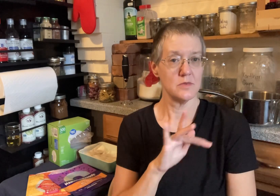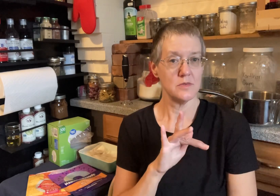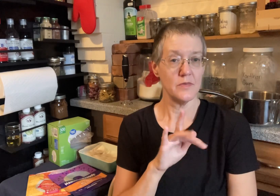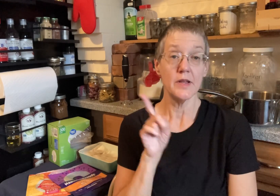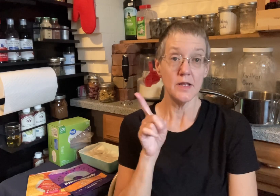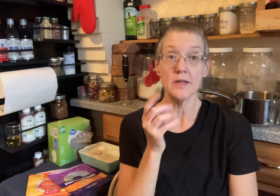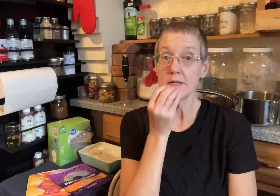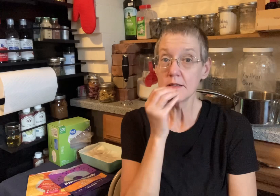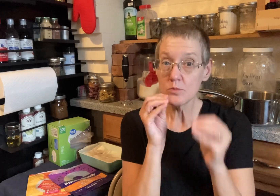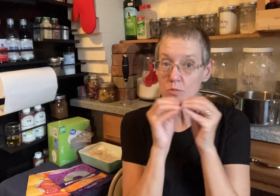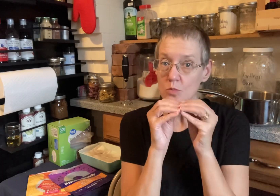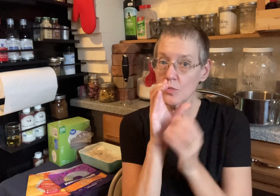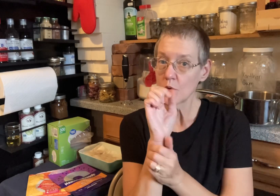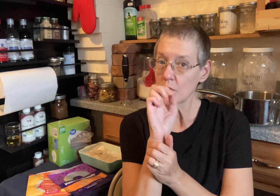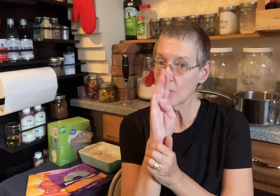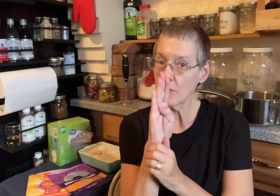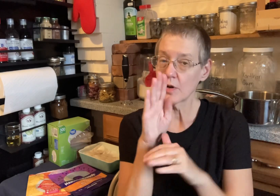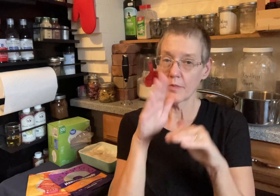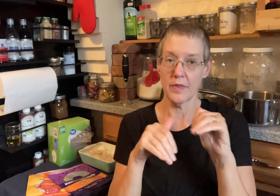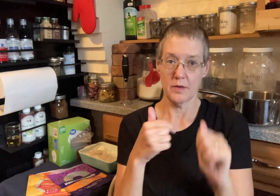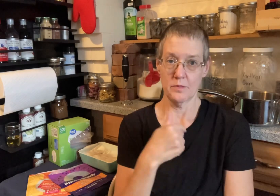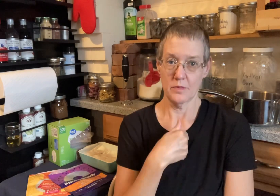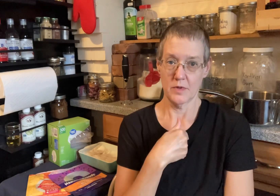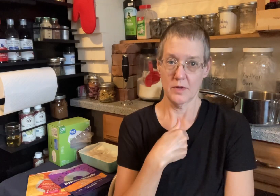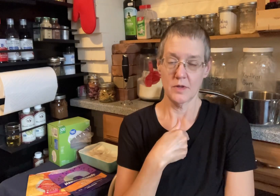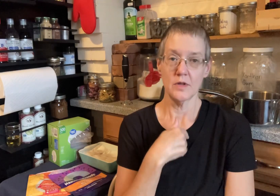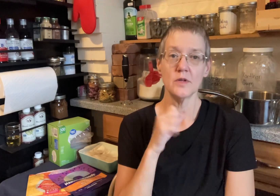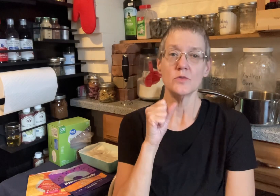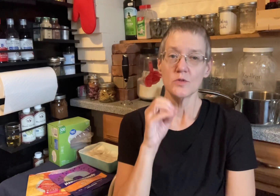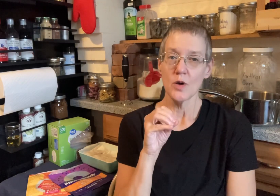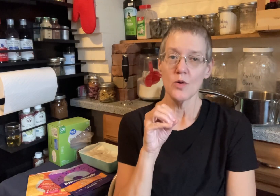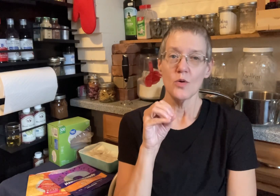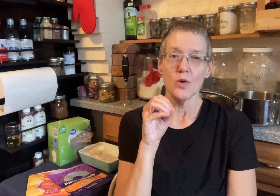His body's more sensitive. Now, he eats more carbs than I do.